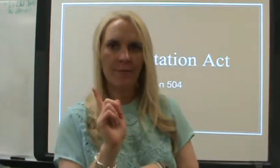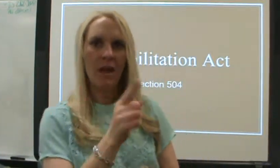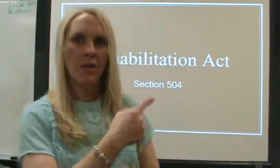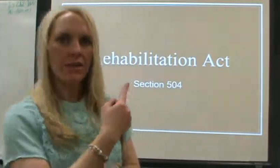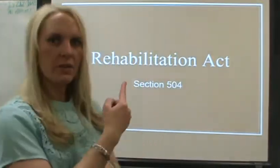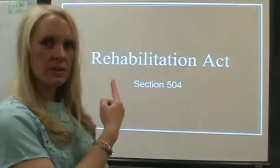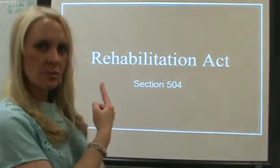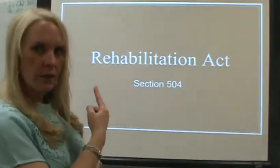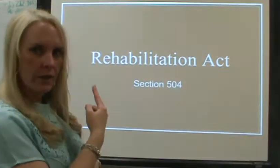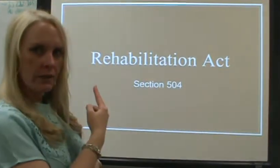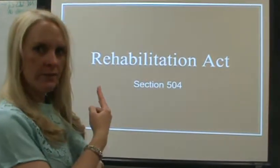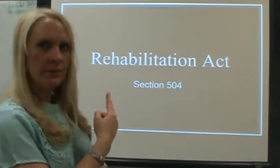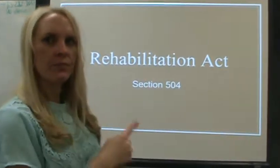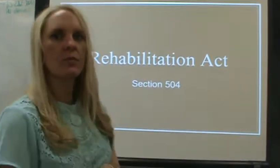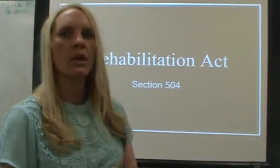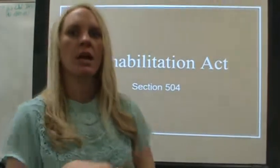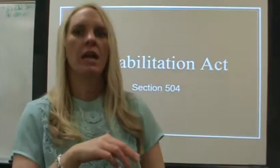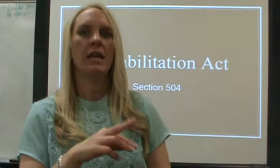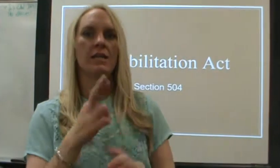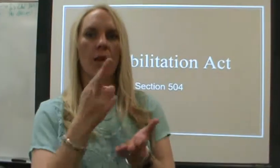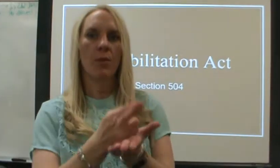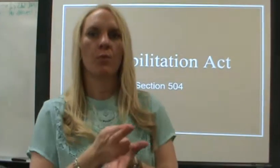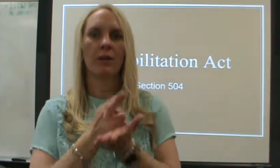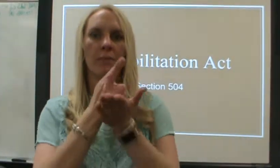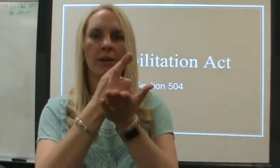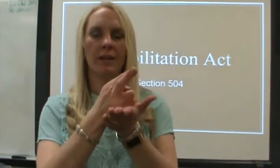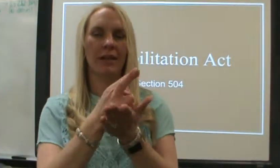The first one is the